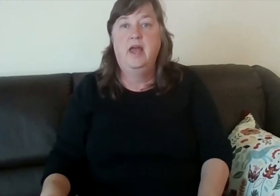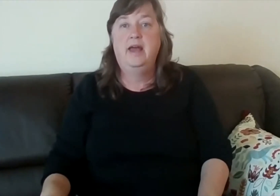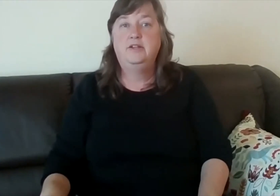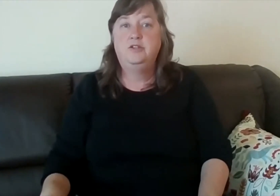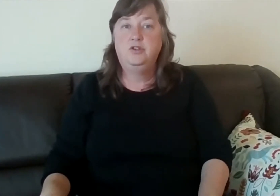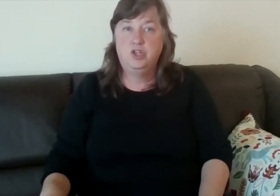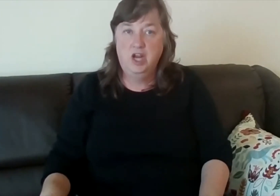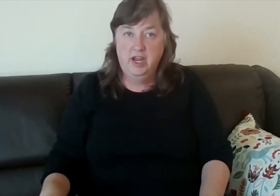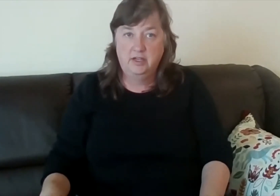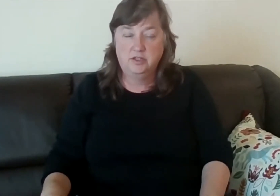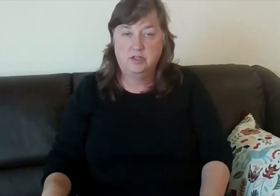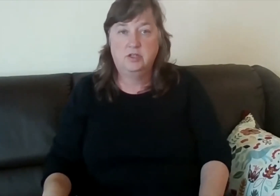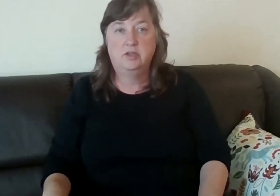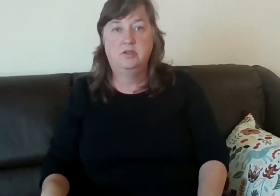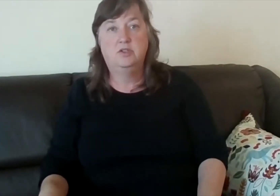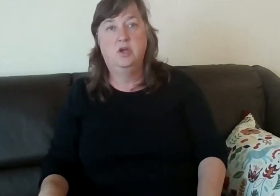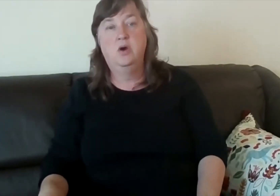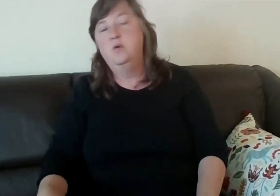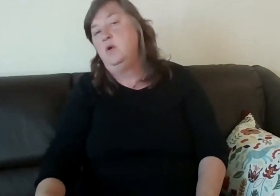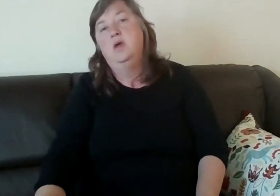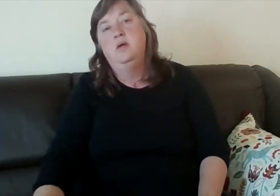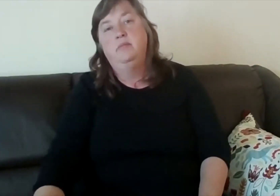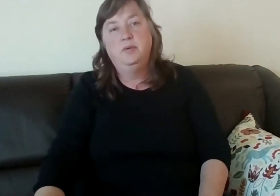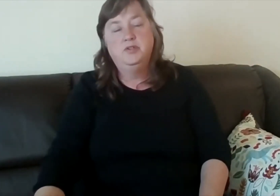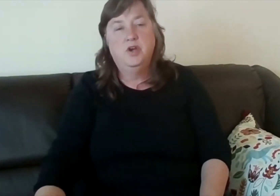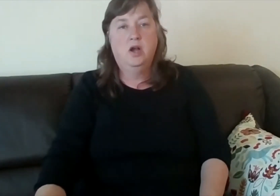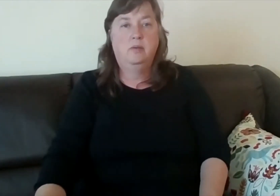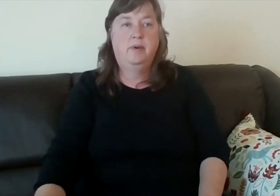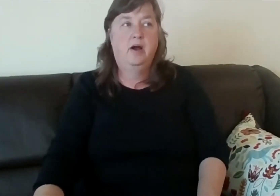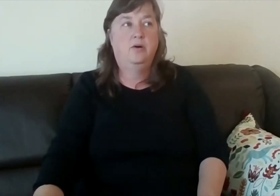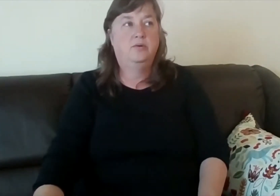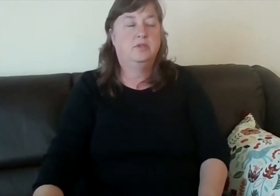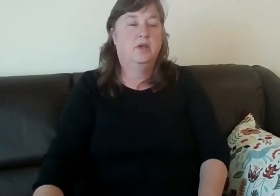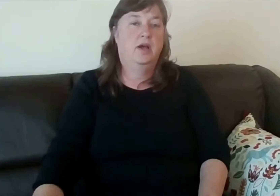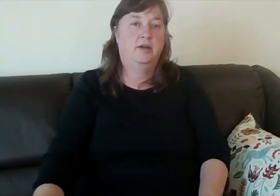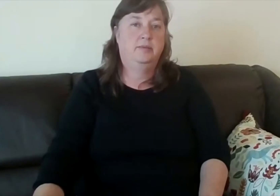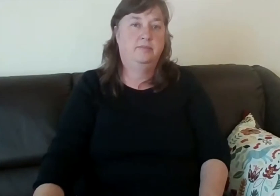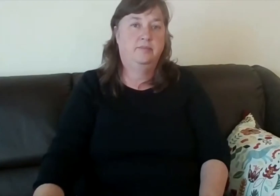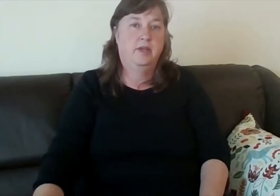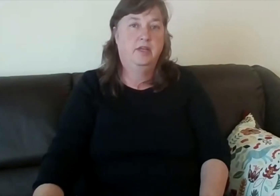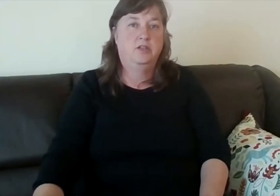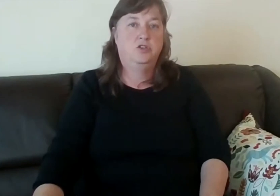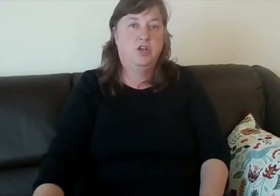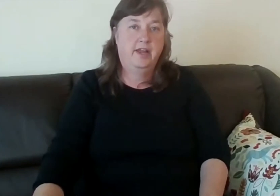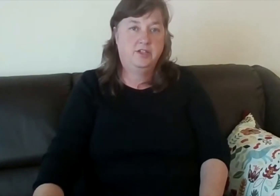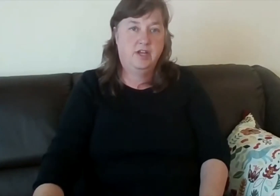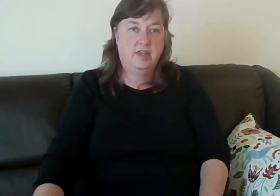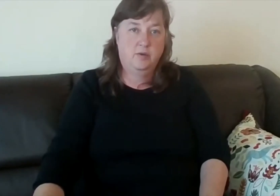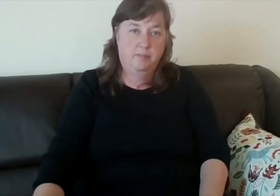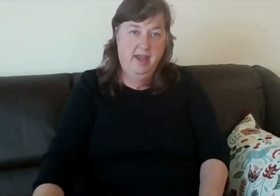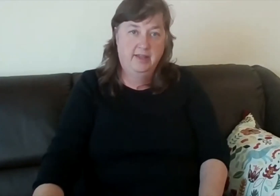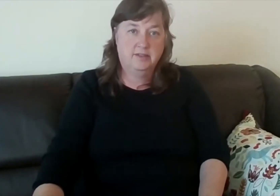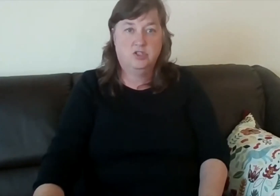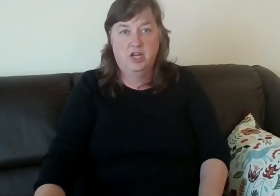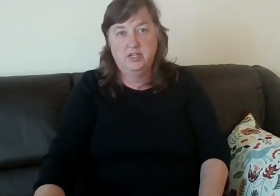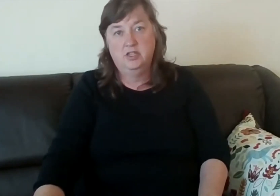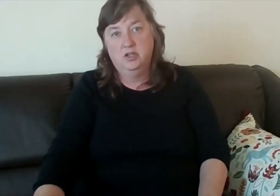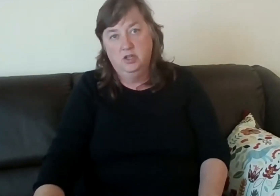And to change. So people talk about changing their pants, changing their